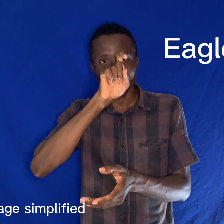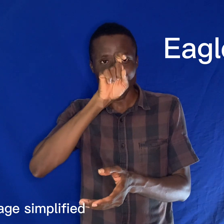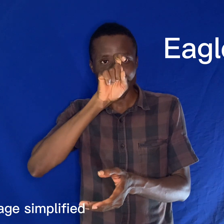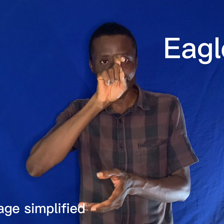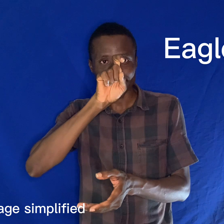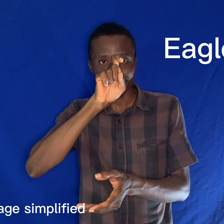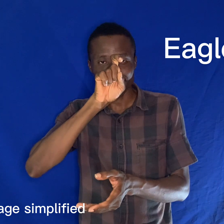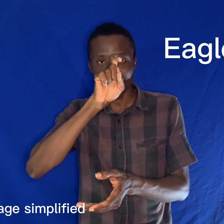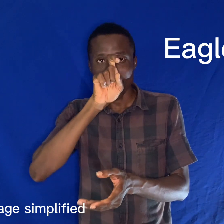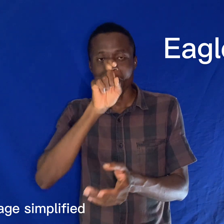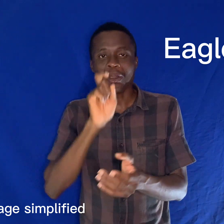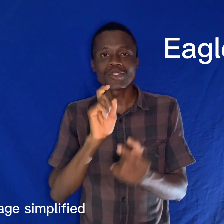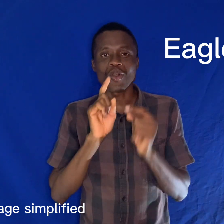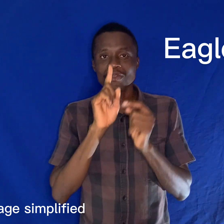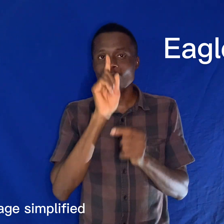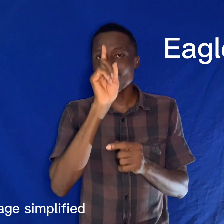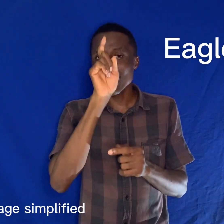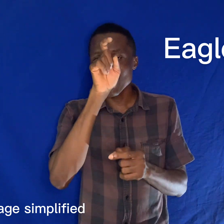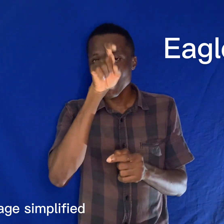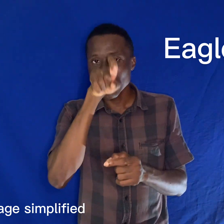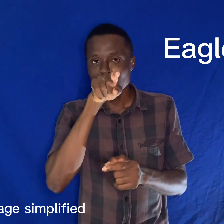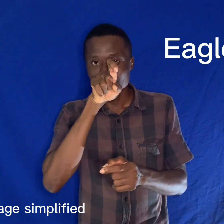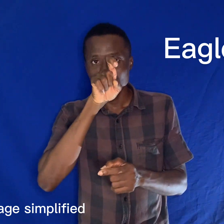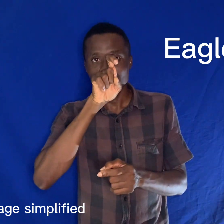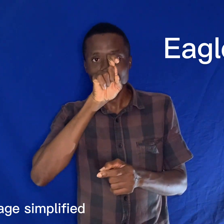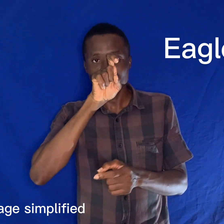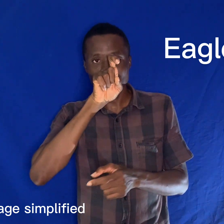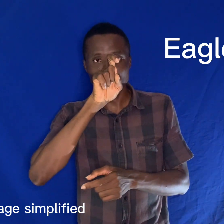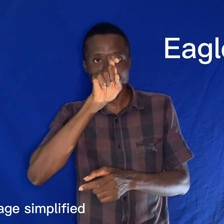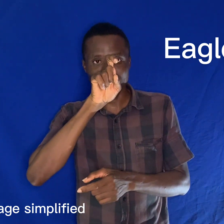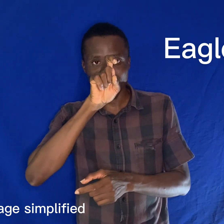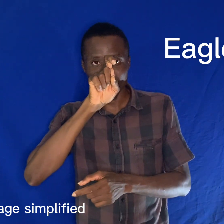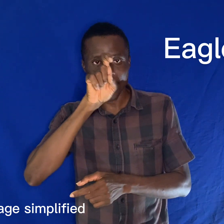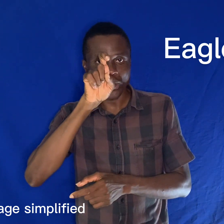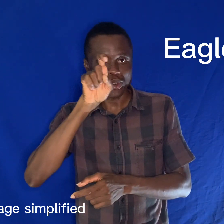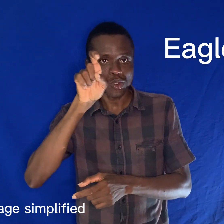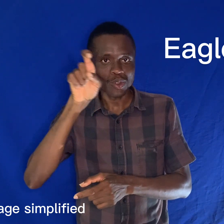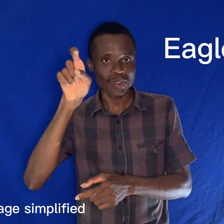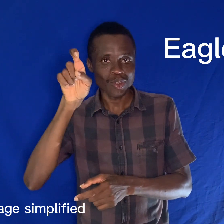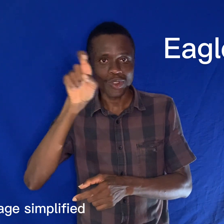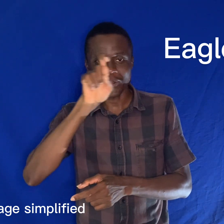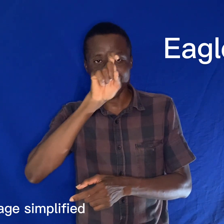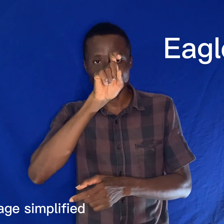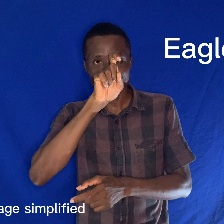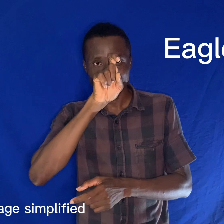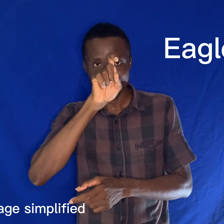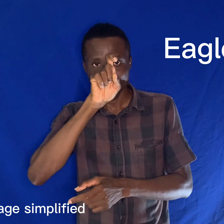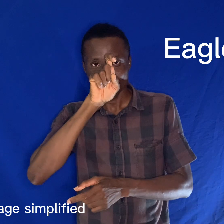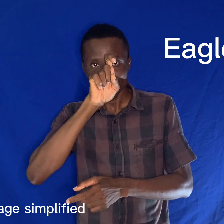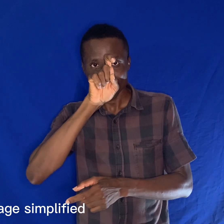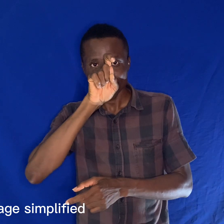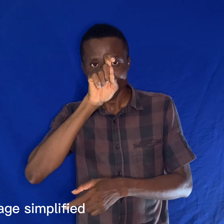like this, because of the way its beak goes. So we sign